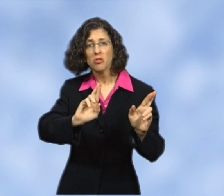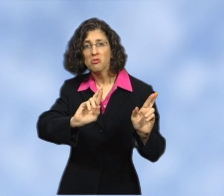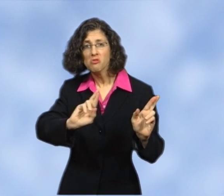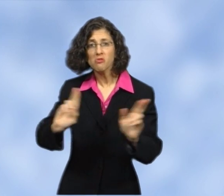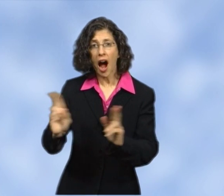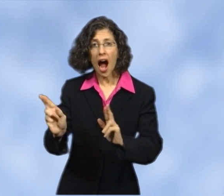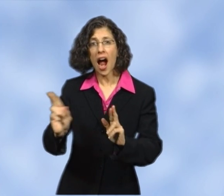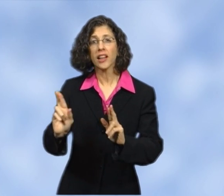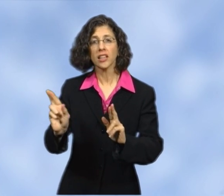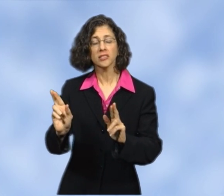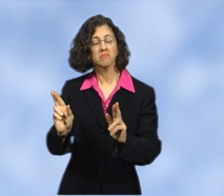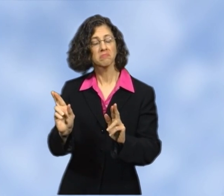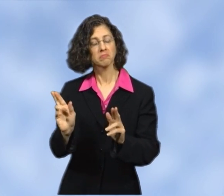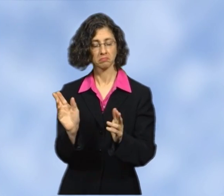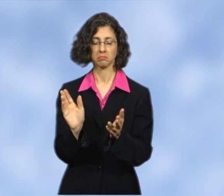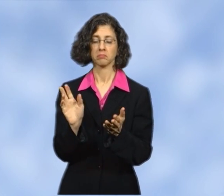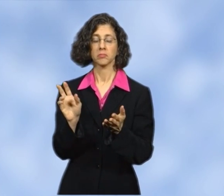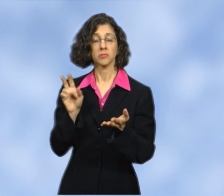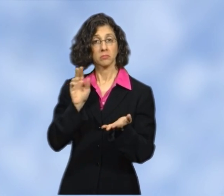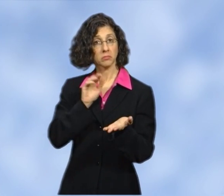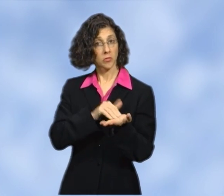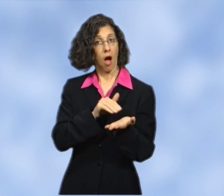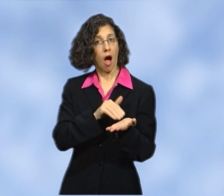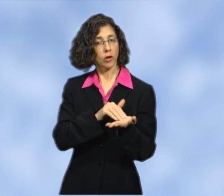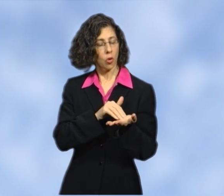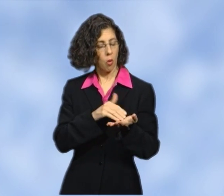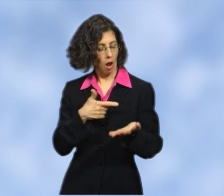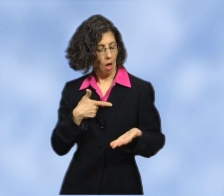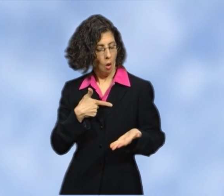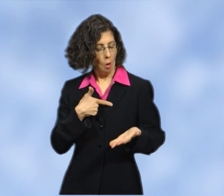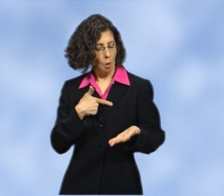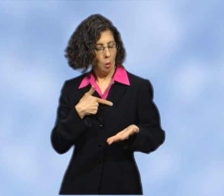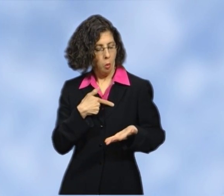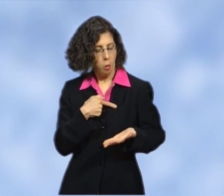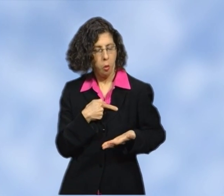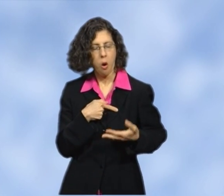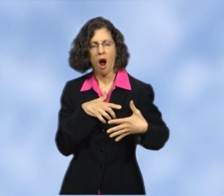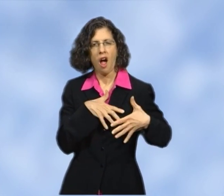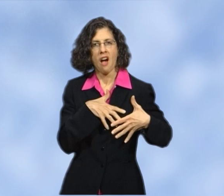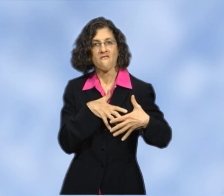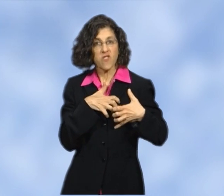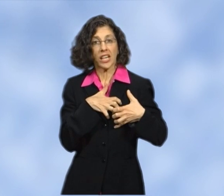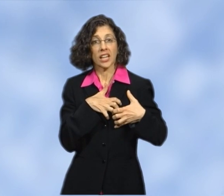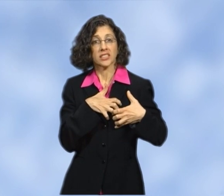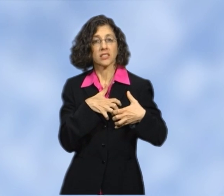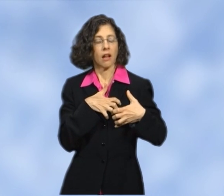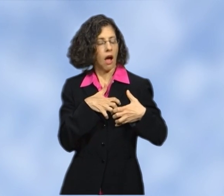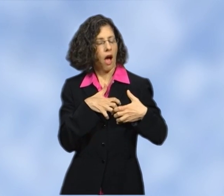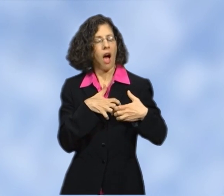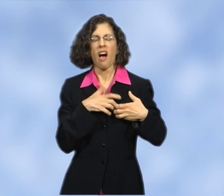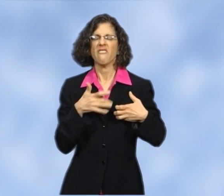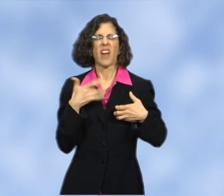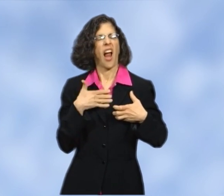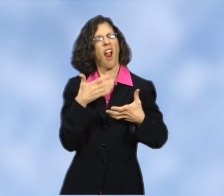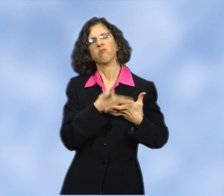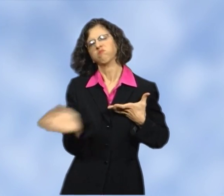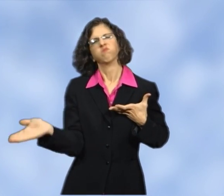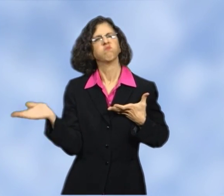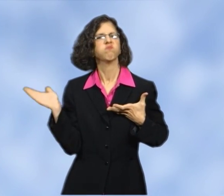After the patient has been prepared for the procedure, the doctor uses a local anesthetic to numb